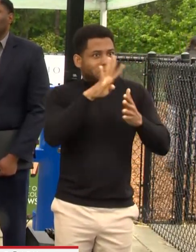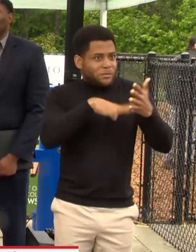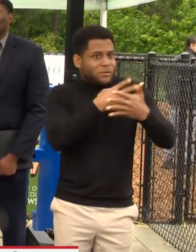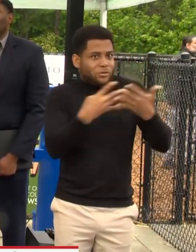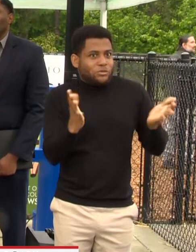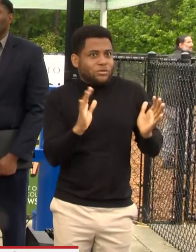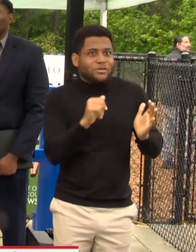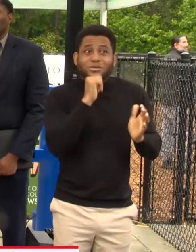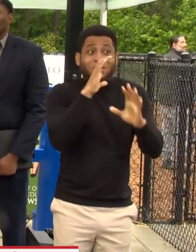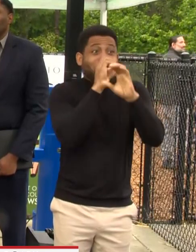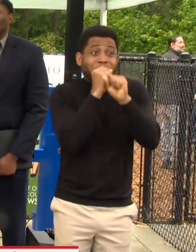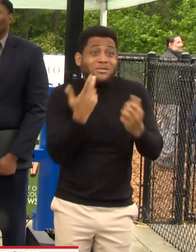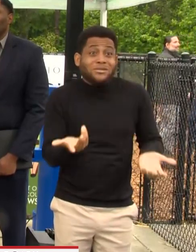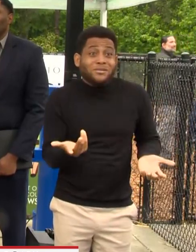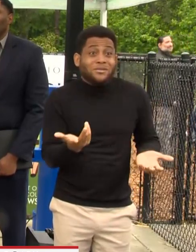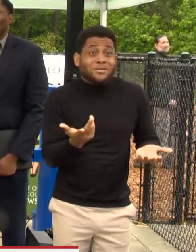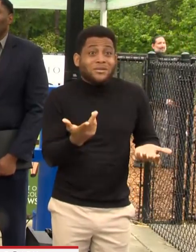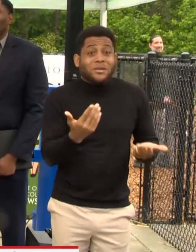Next question. Yeah.